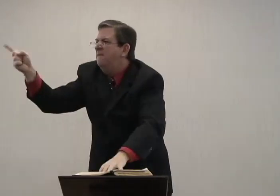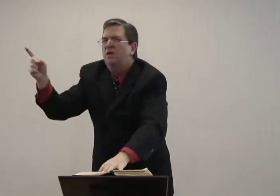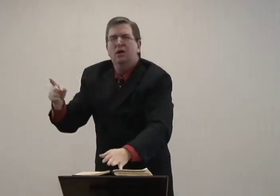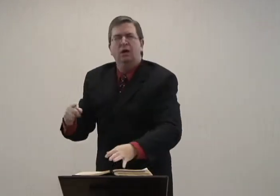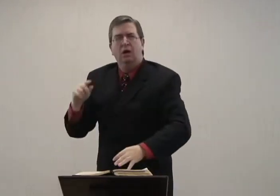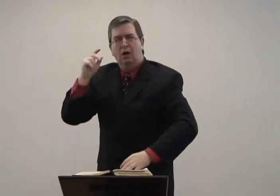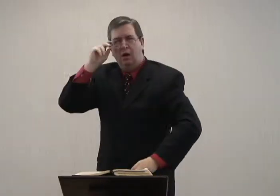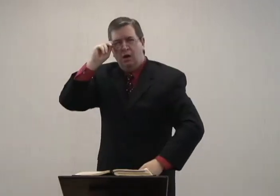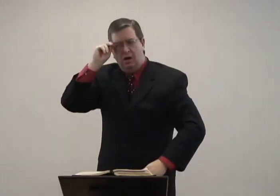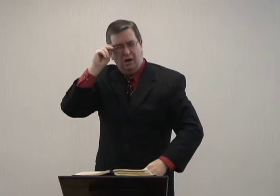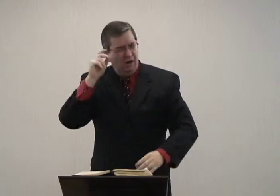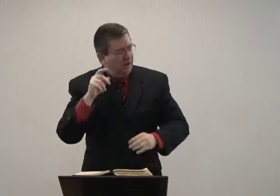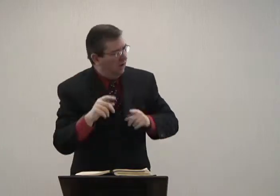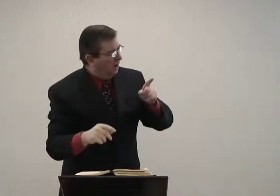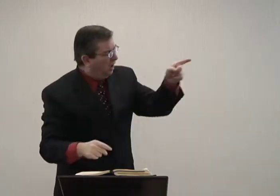sinners.